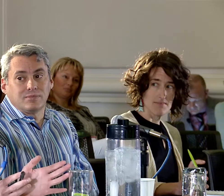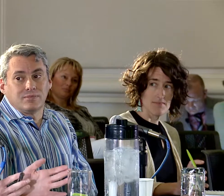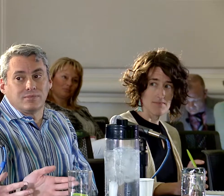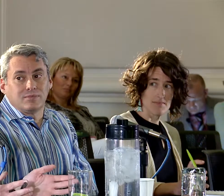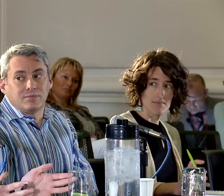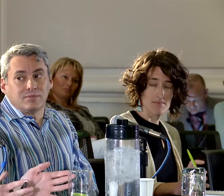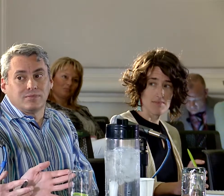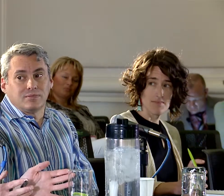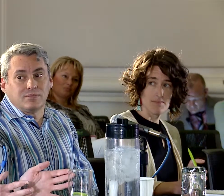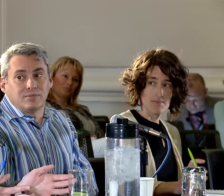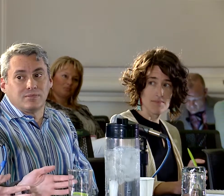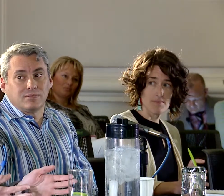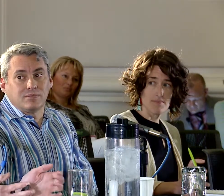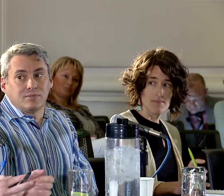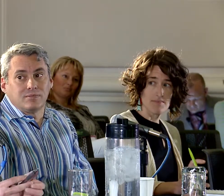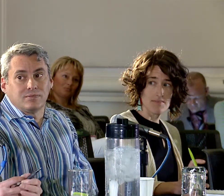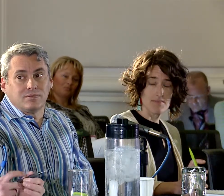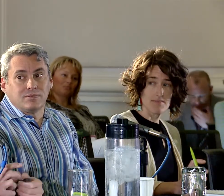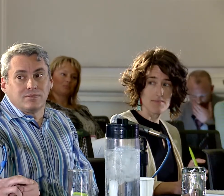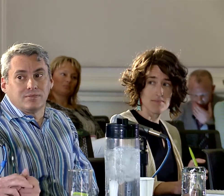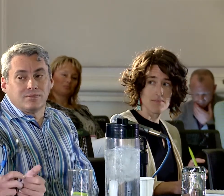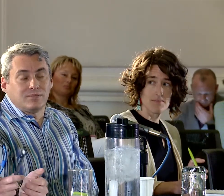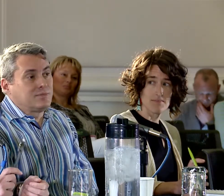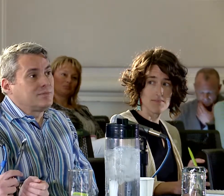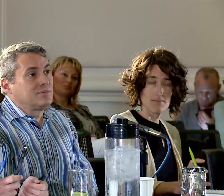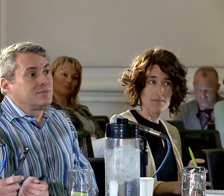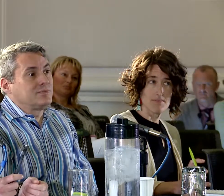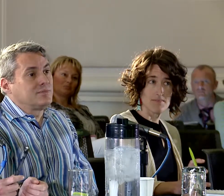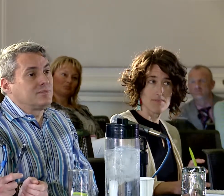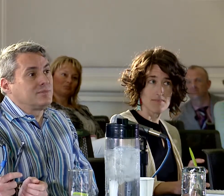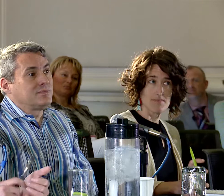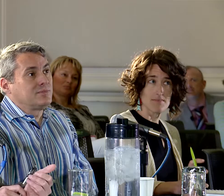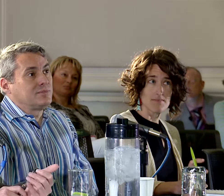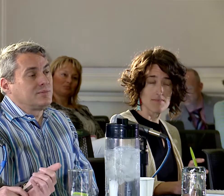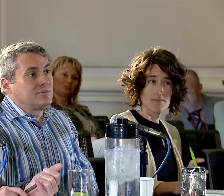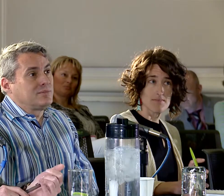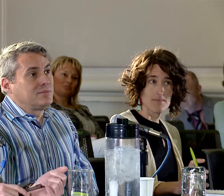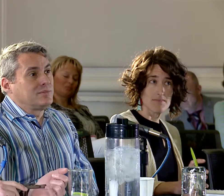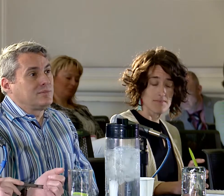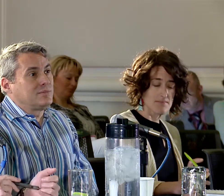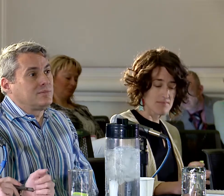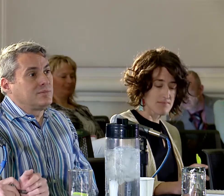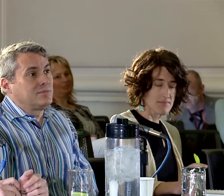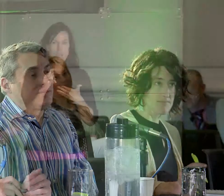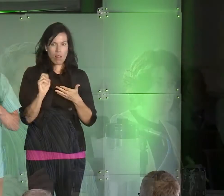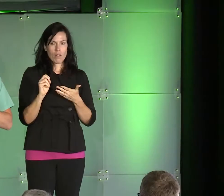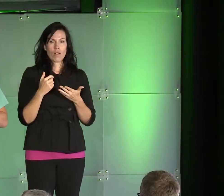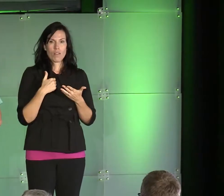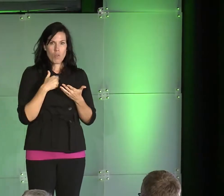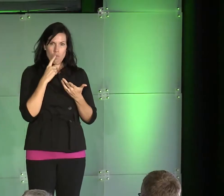would pay for the installation themselves. So tell me about the profit split of the food waste sale. So that's something that we're